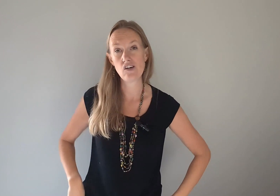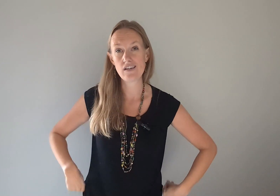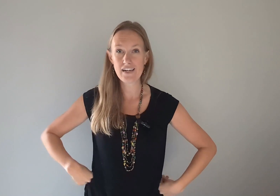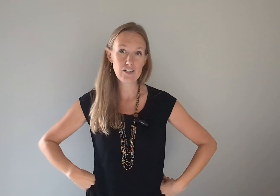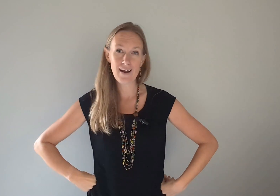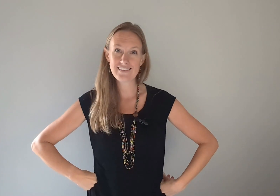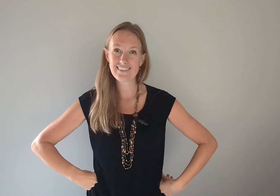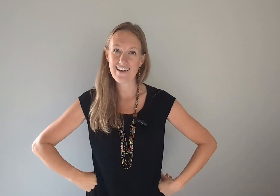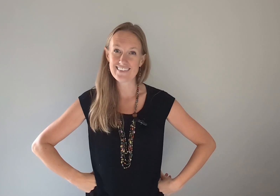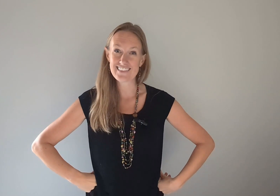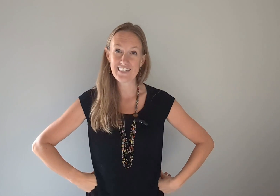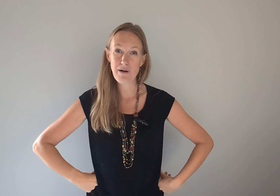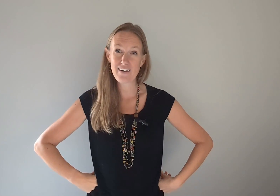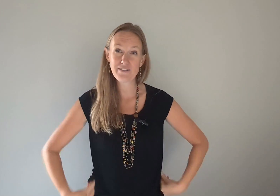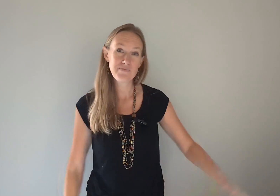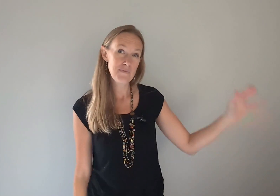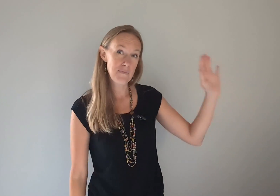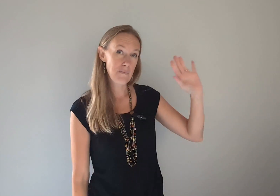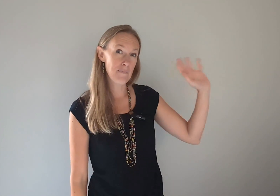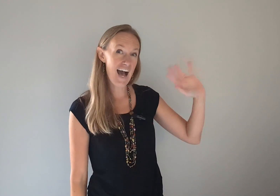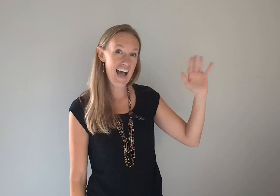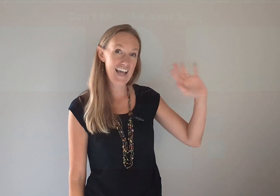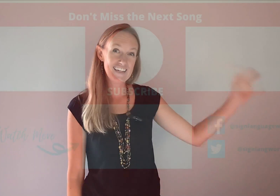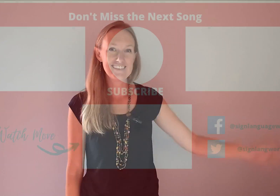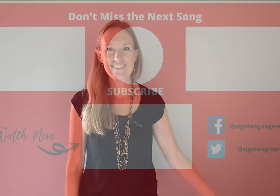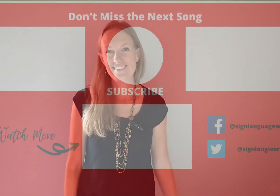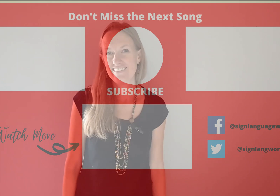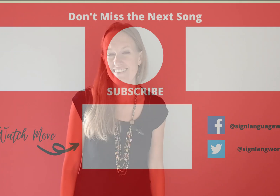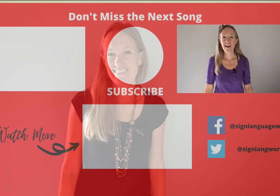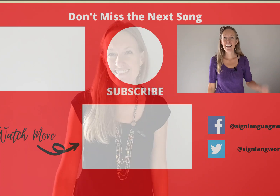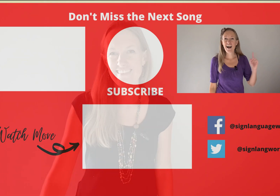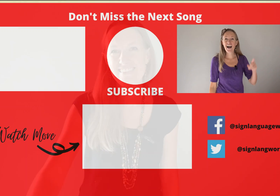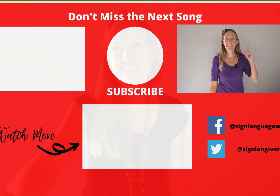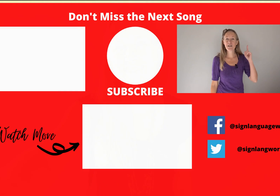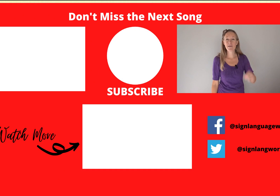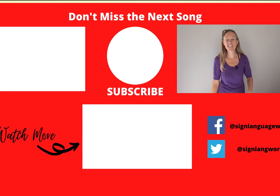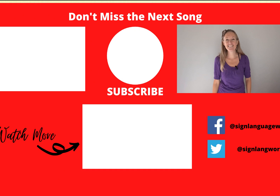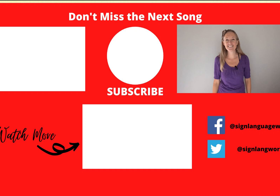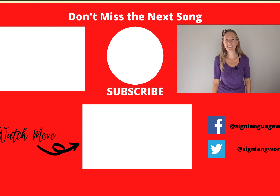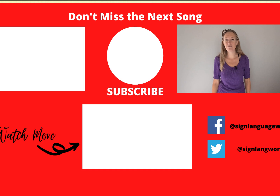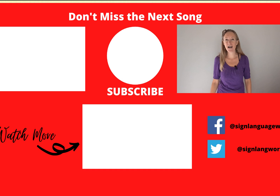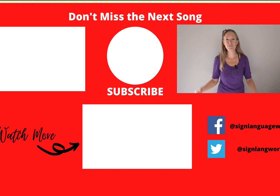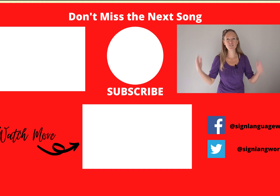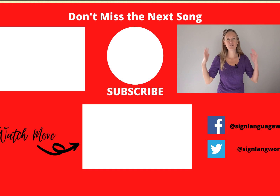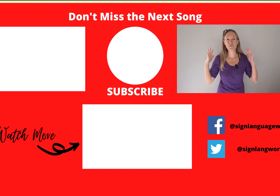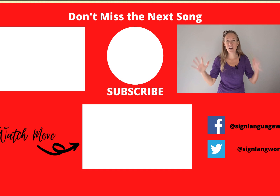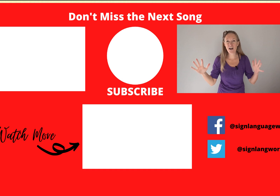So get a good rest, and I'll see you tomorrow. Bye. God commands us in the Bible to not